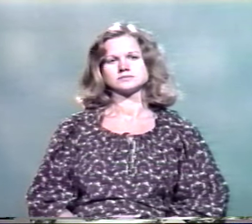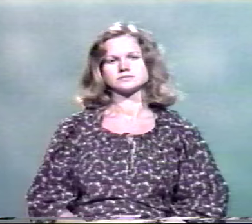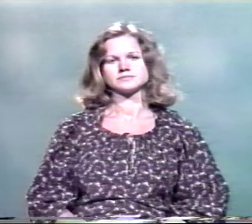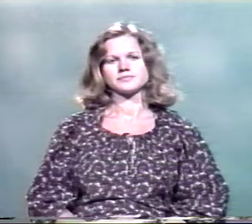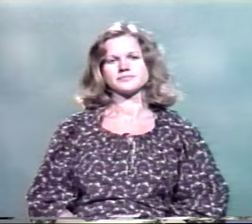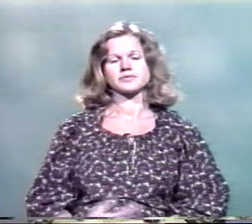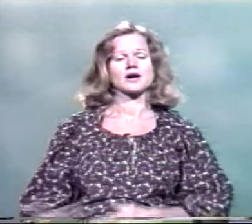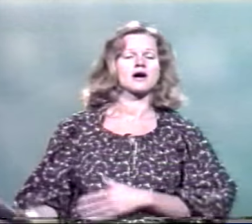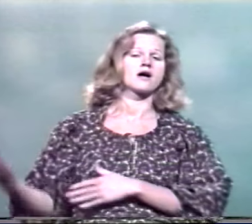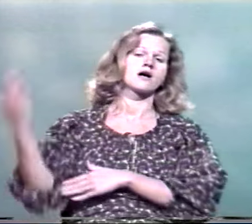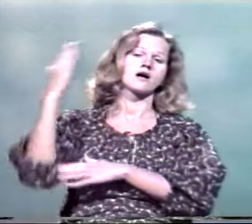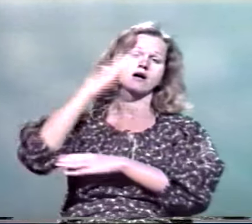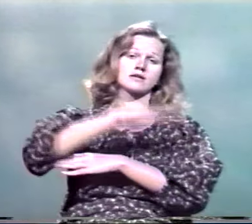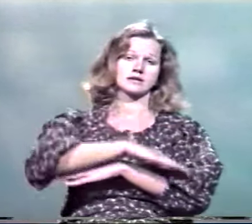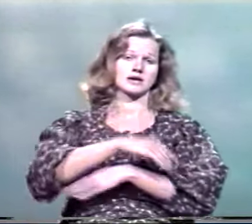clothes.